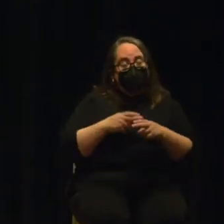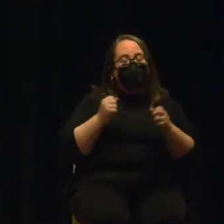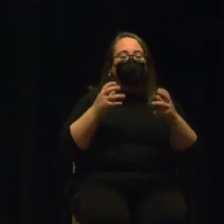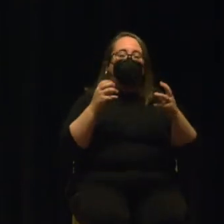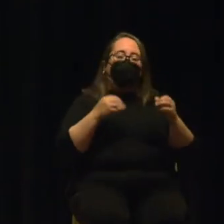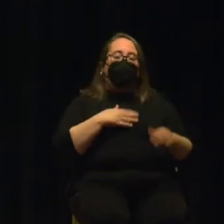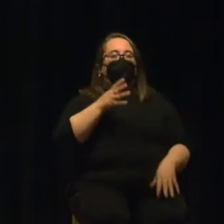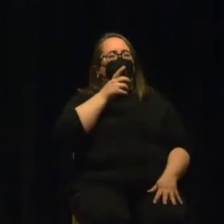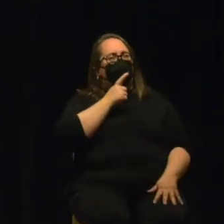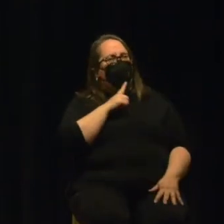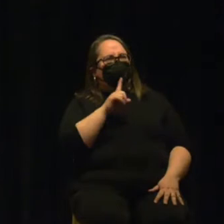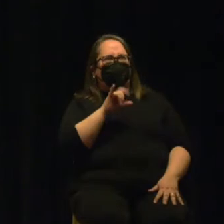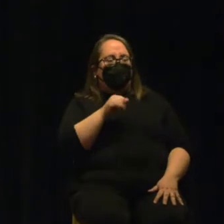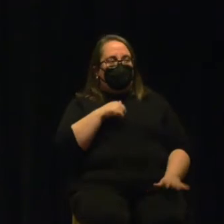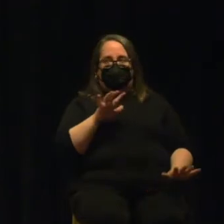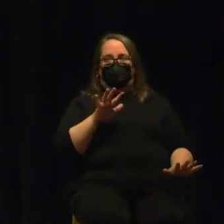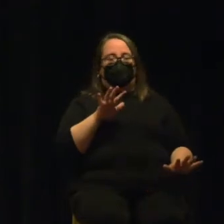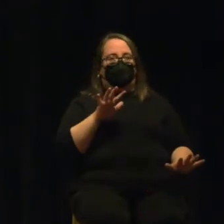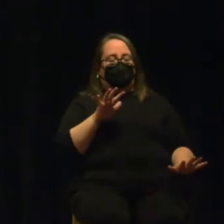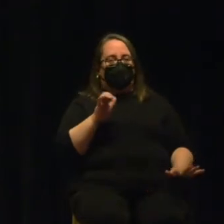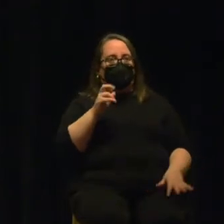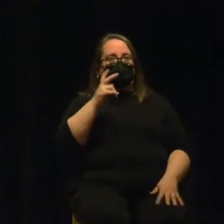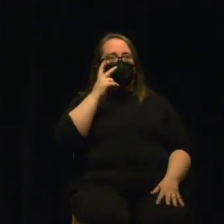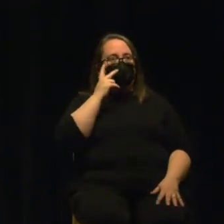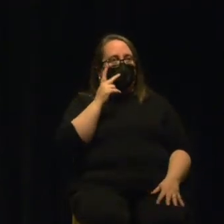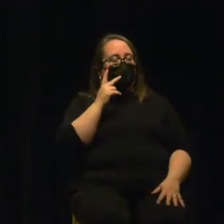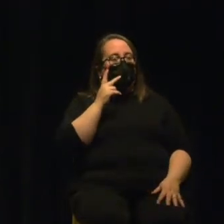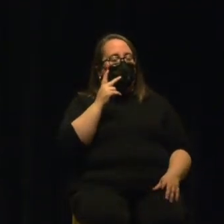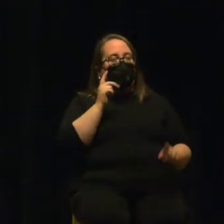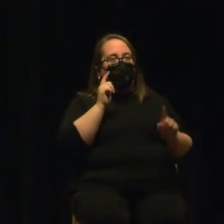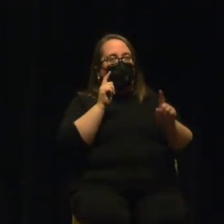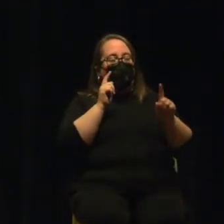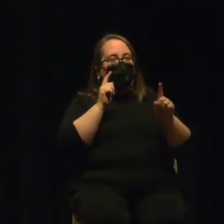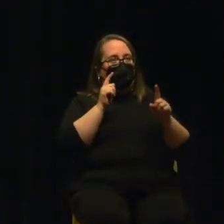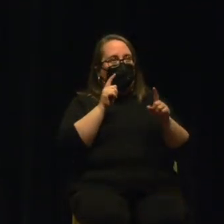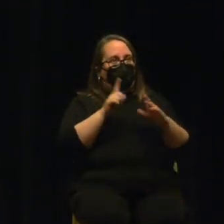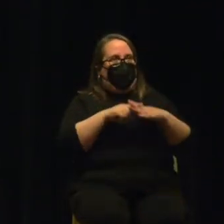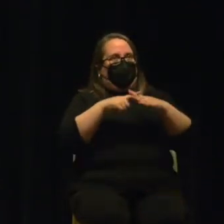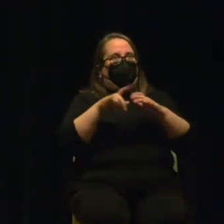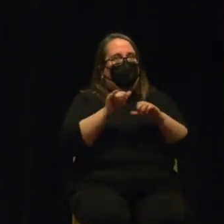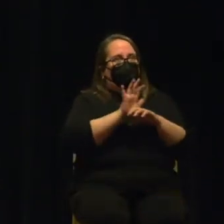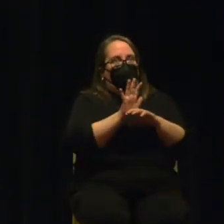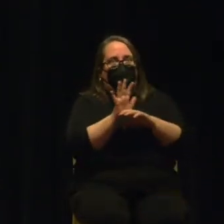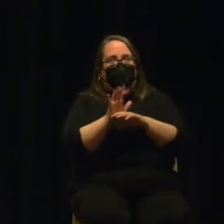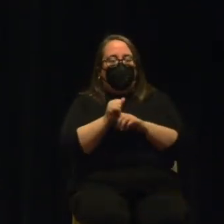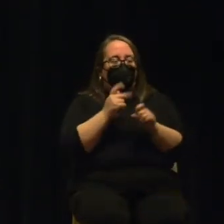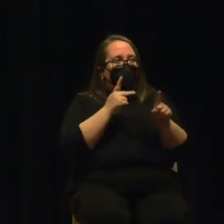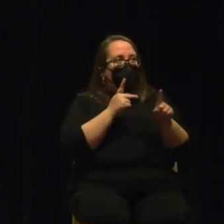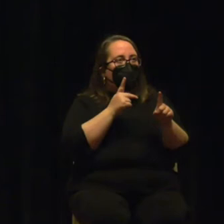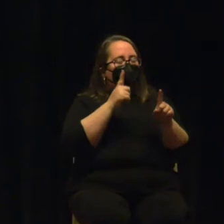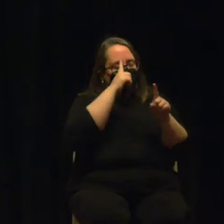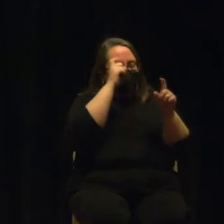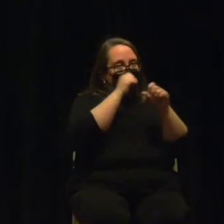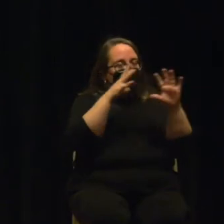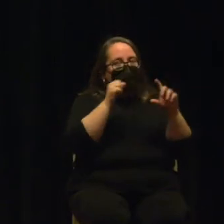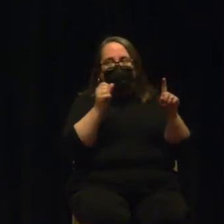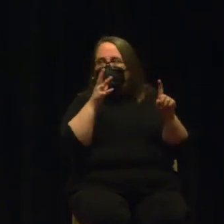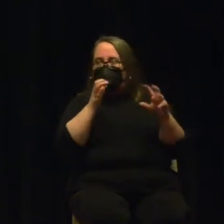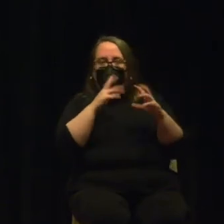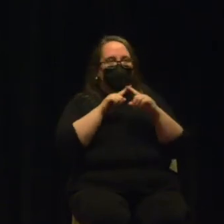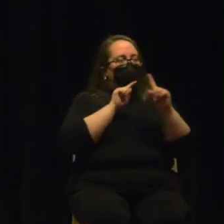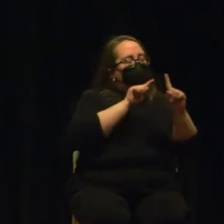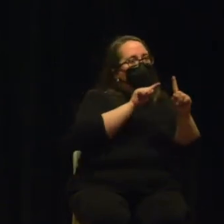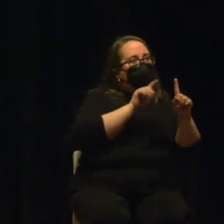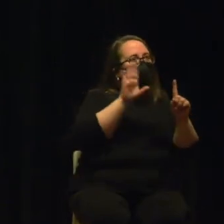my mom would say this. And when I saw the beginning of Unforgivable Blackness, that documentary, all of that came back. I was like, wait a minute, this is who my mom was talking about, because she